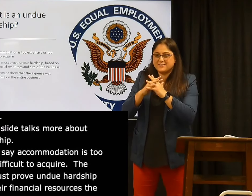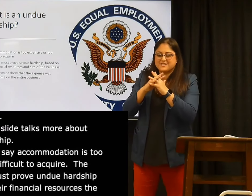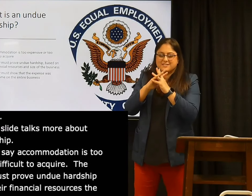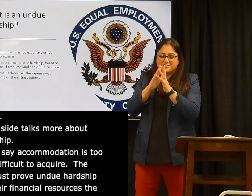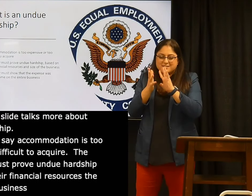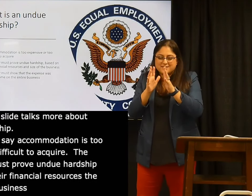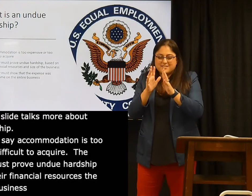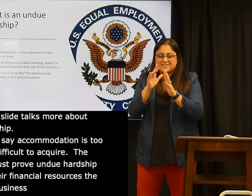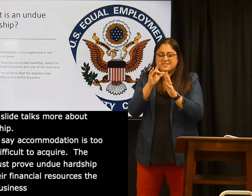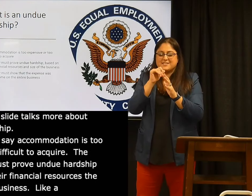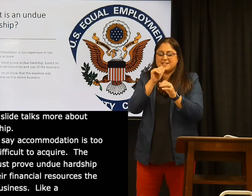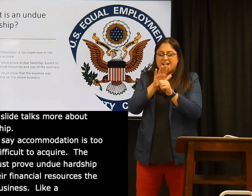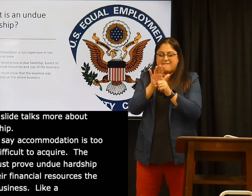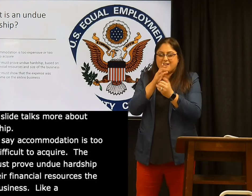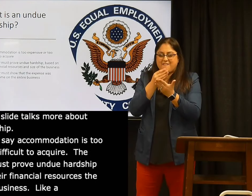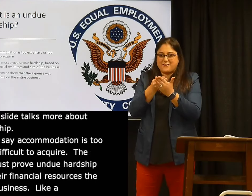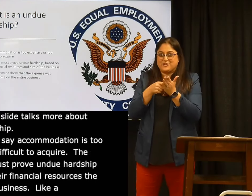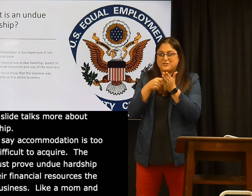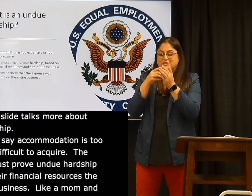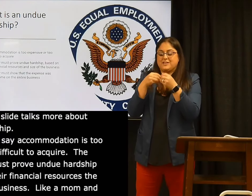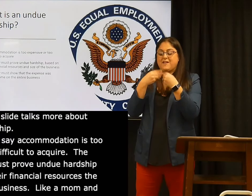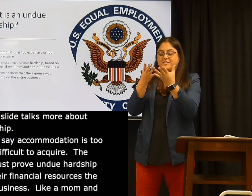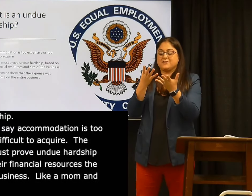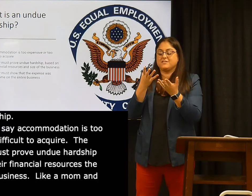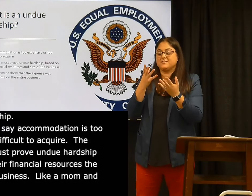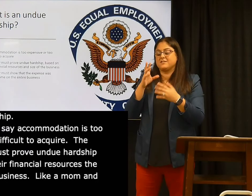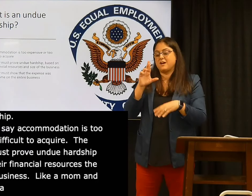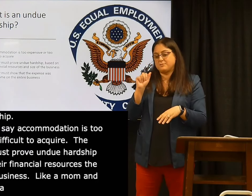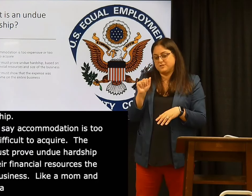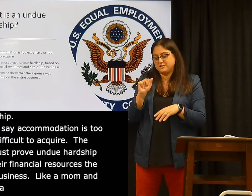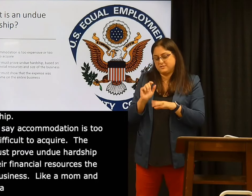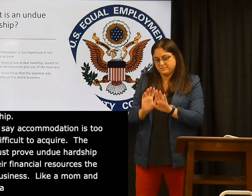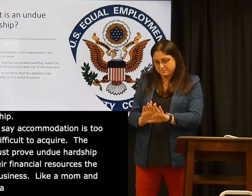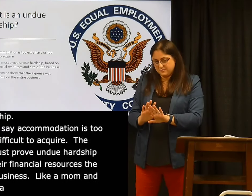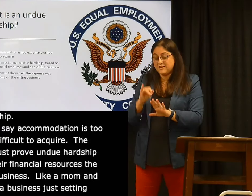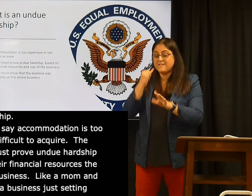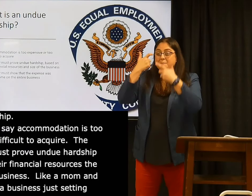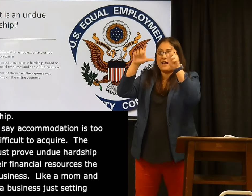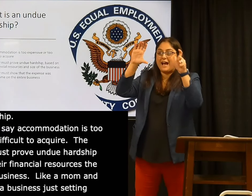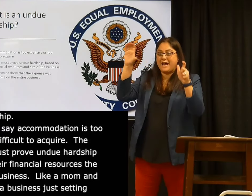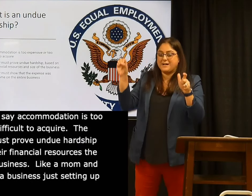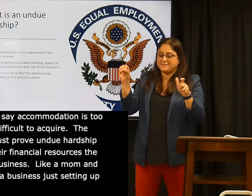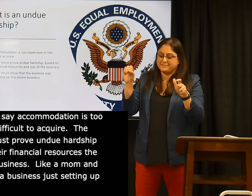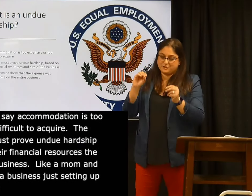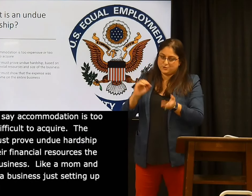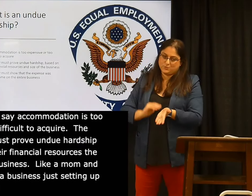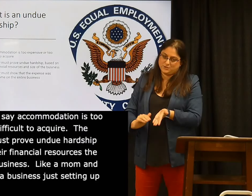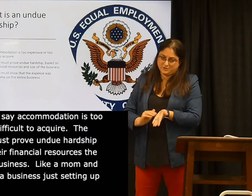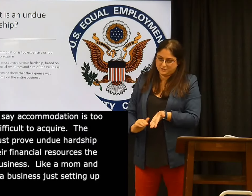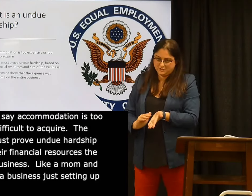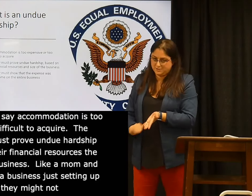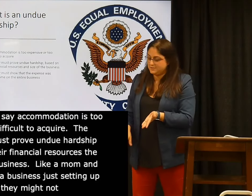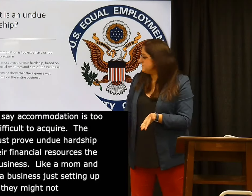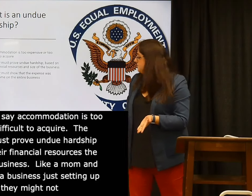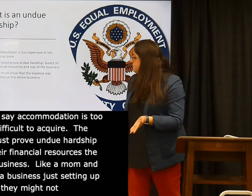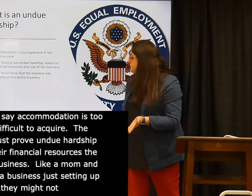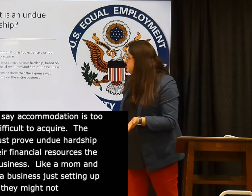a business that's just setting up, just starting, they may not have enough capital to be able to provide a reasonable accommodation, but if for a big company, there's no